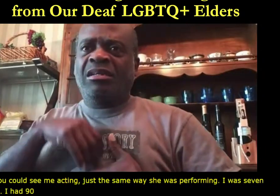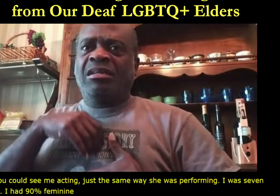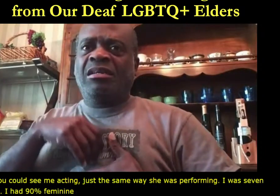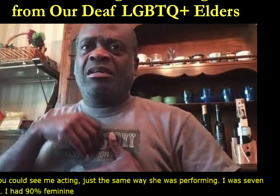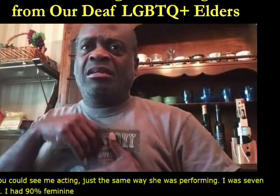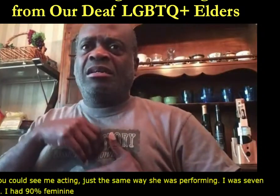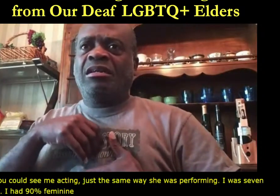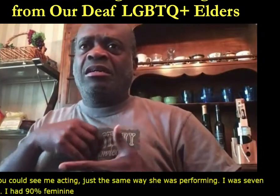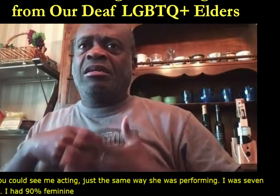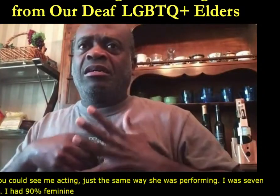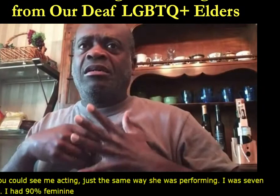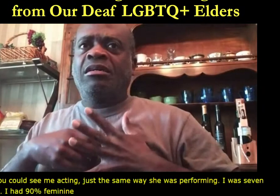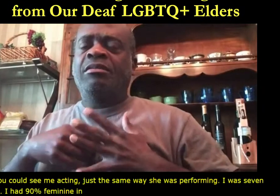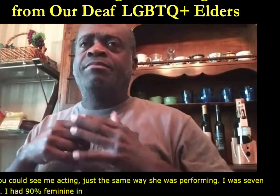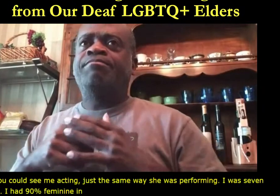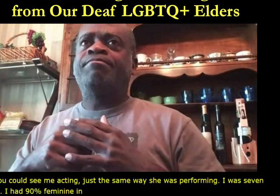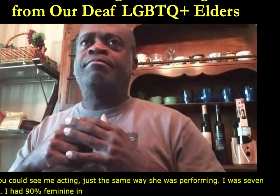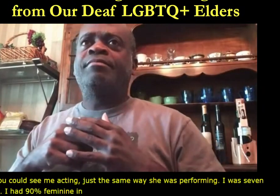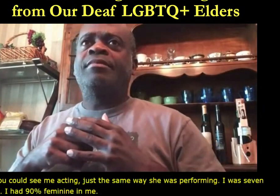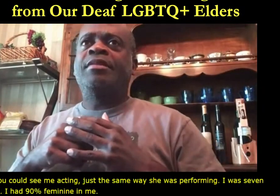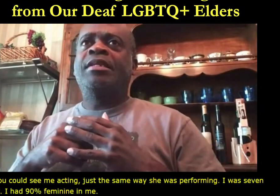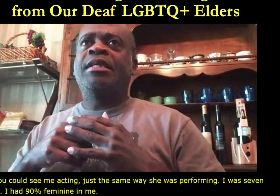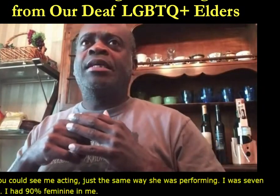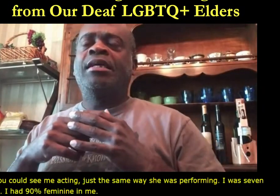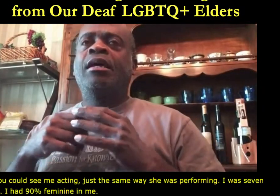me i could i could sense it